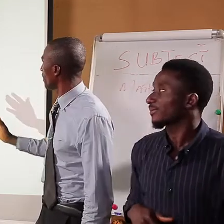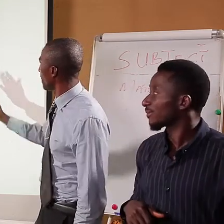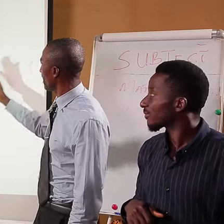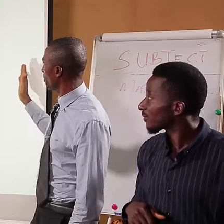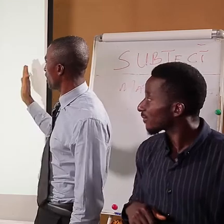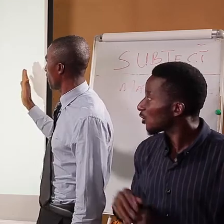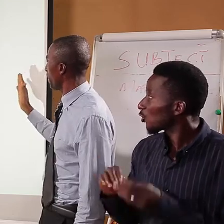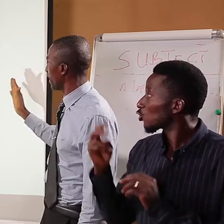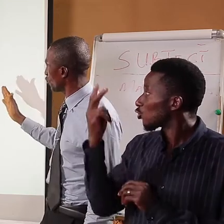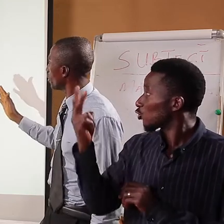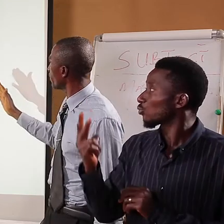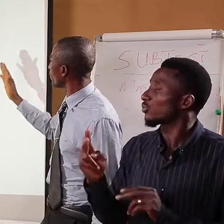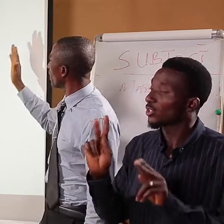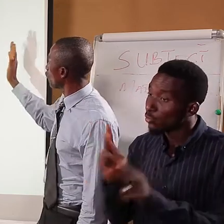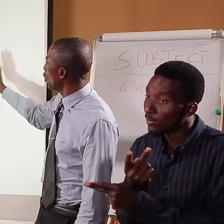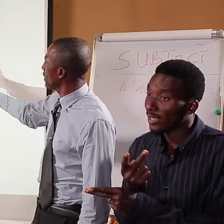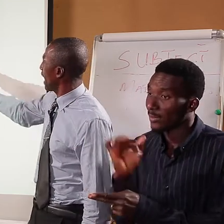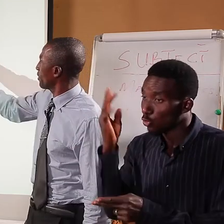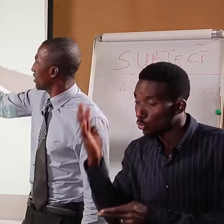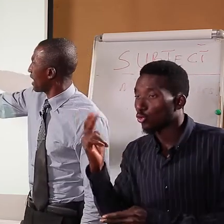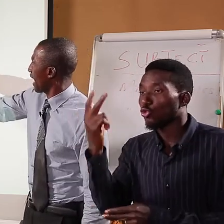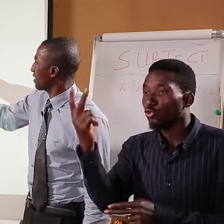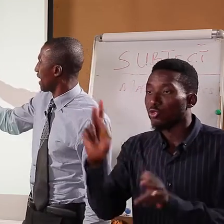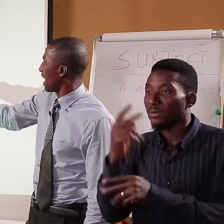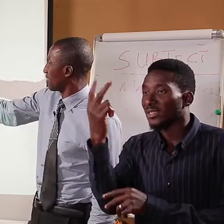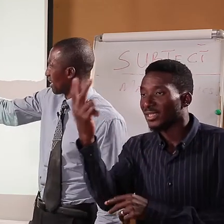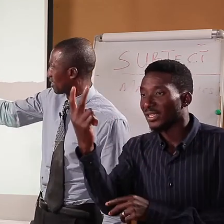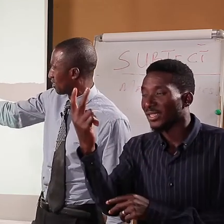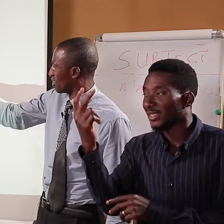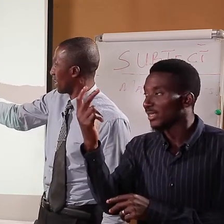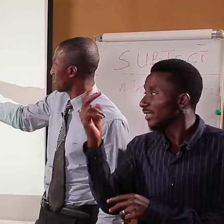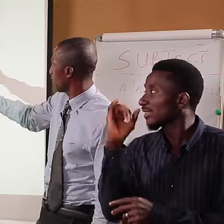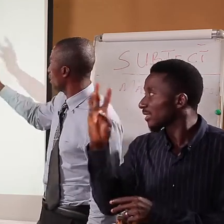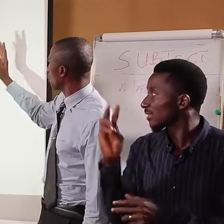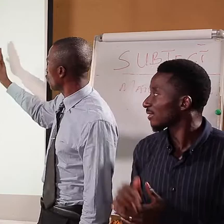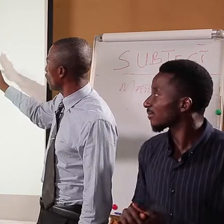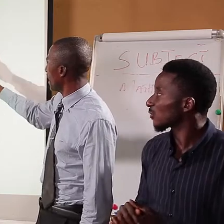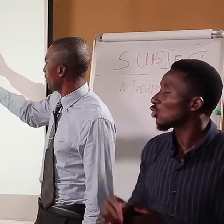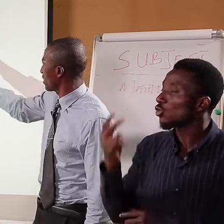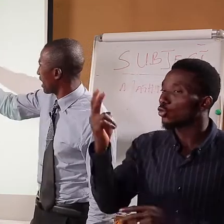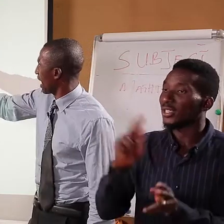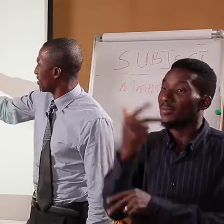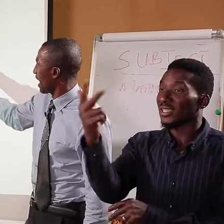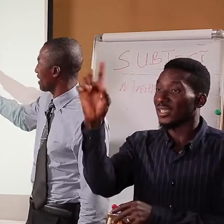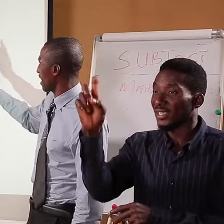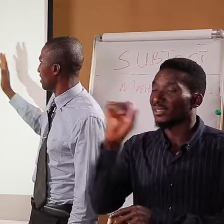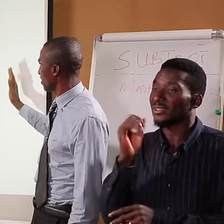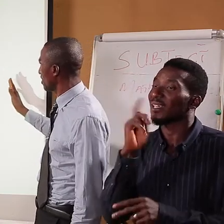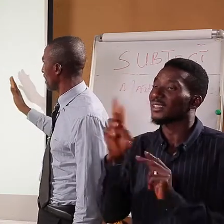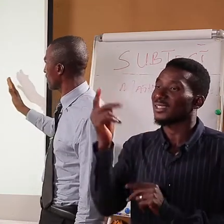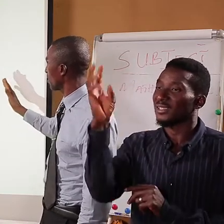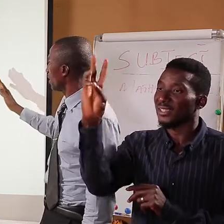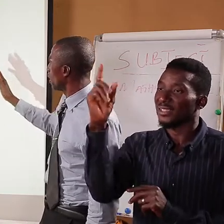2. That is multiplied by 2. 2 times 3x, the answer is 6x. 2 times 3x, the answer